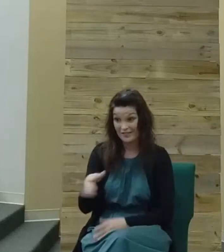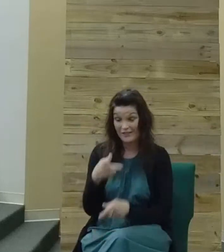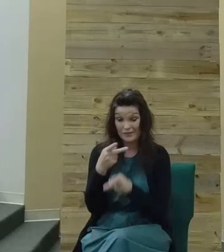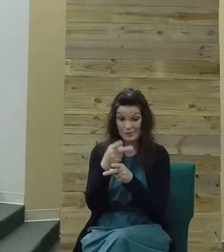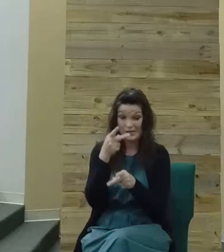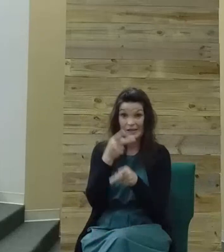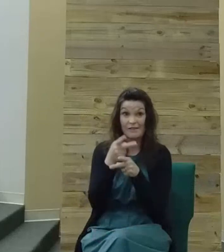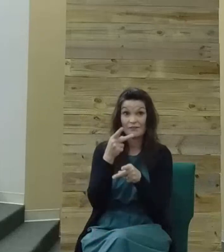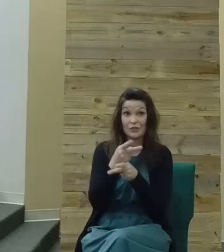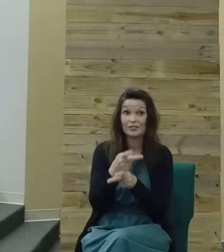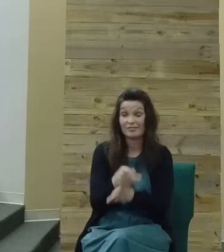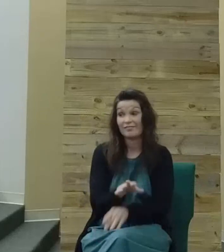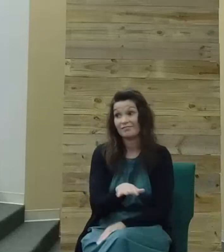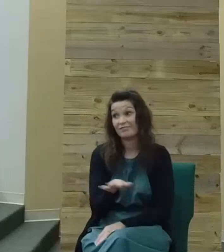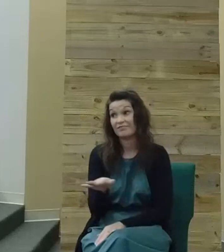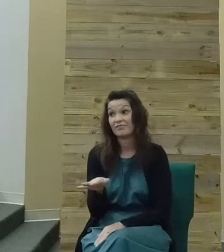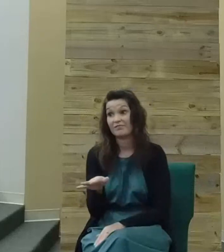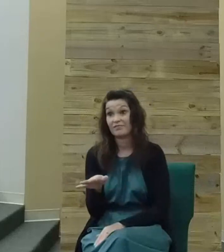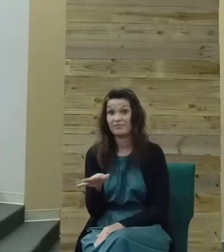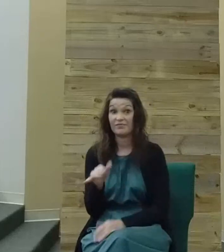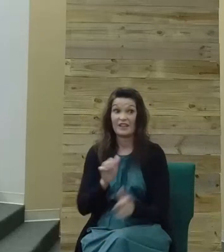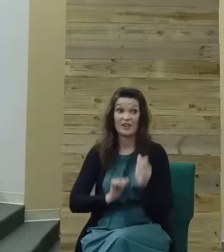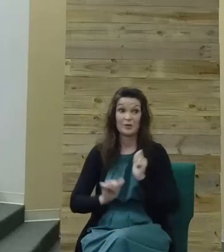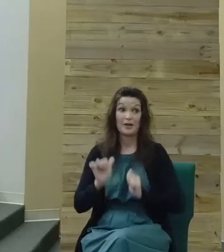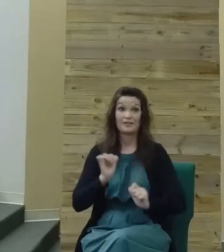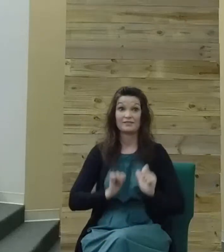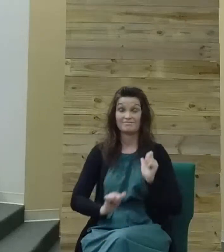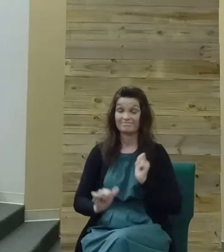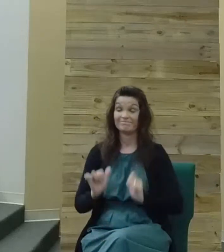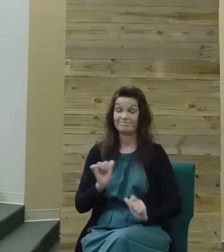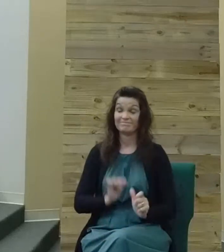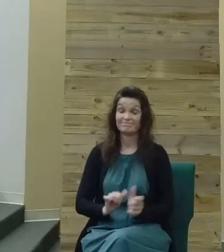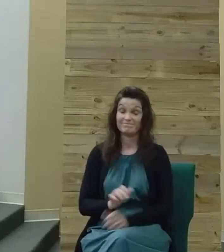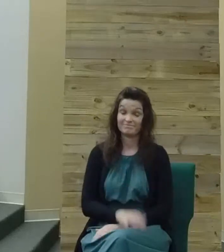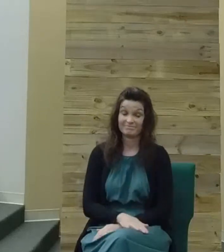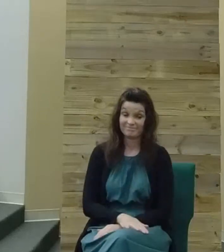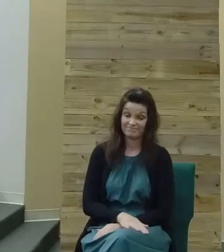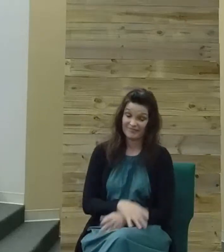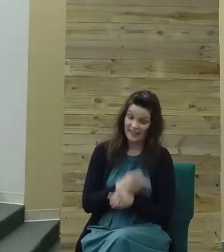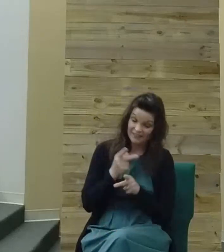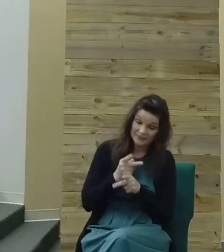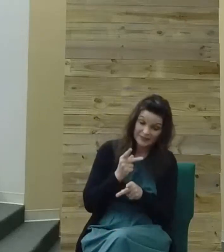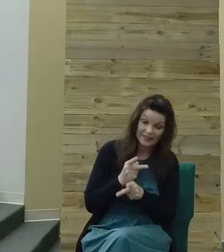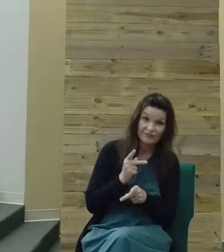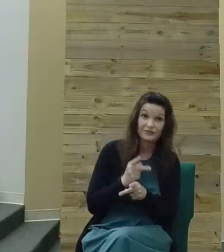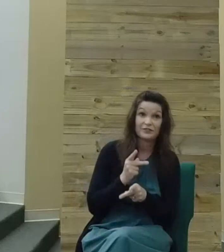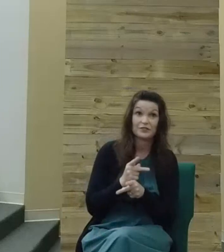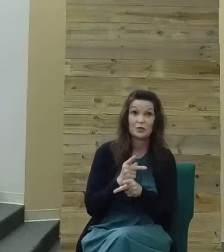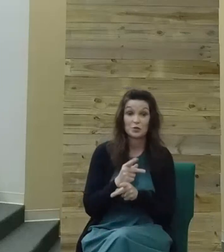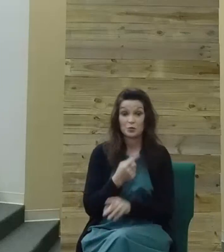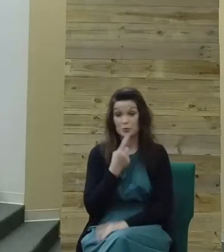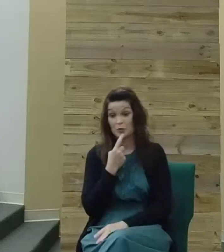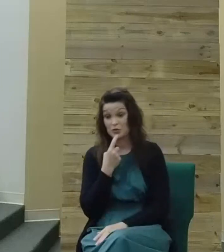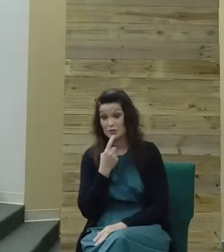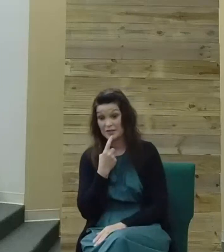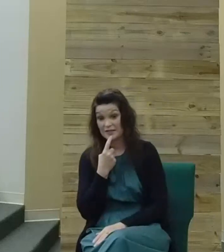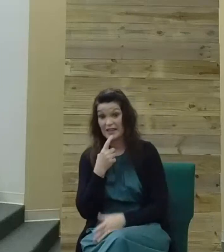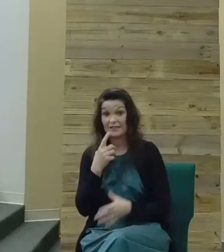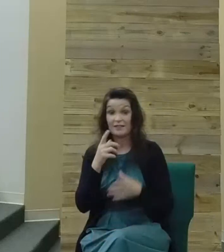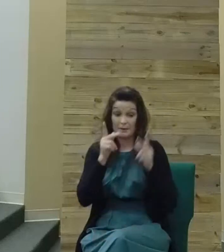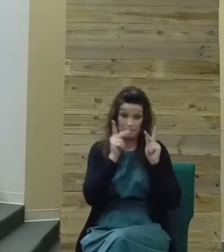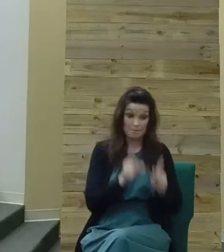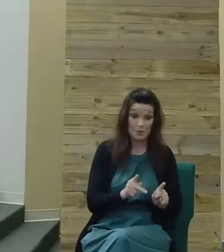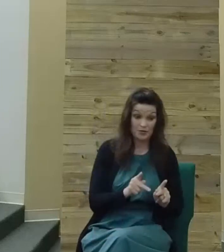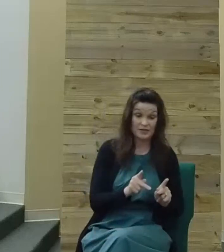That means that you have to be careful in how you act. It means you have to be careful in what you say,